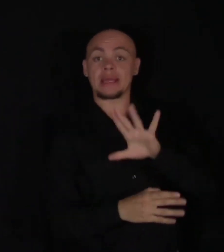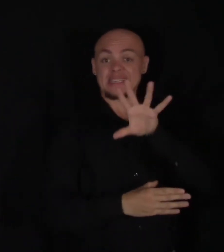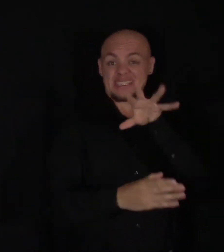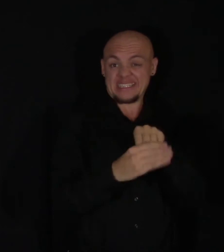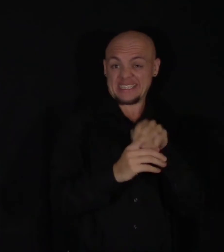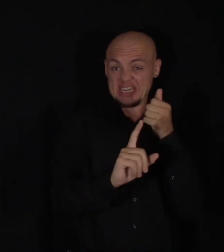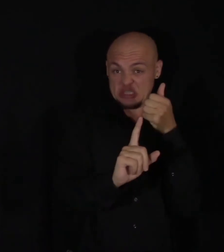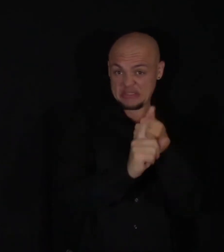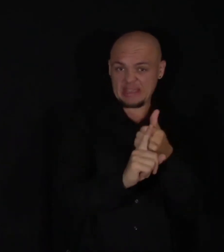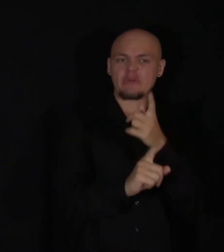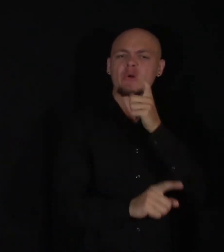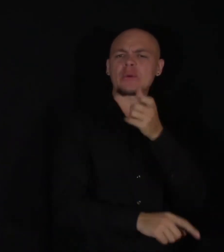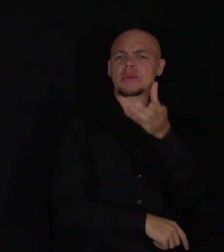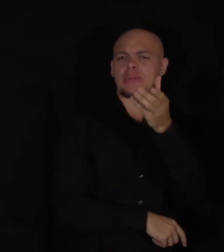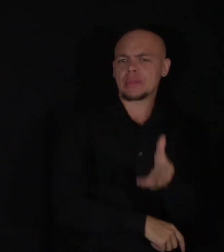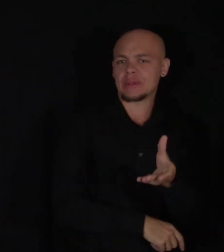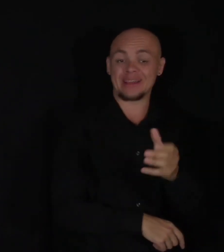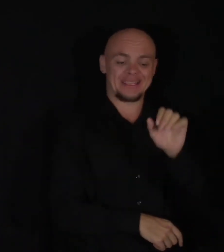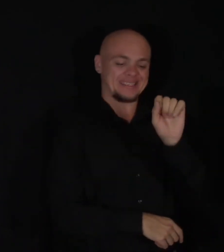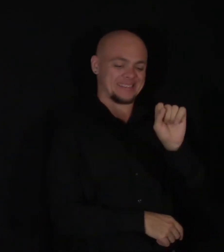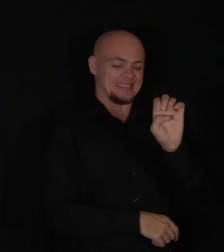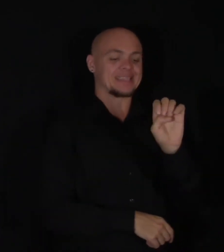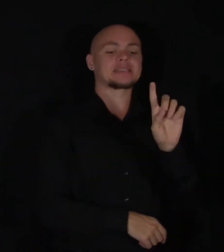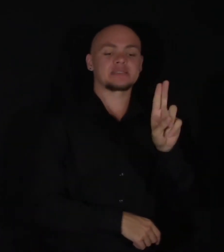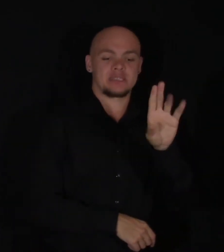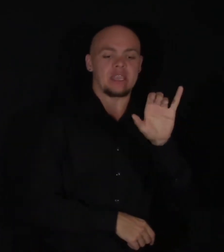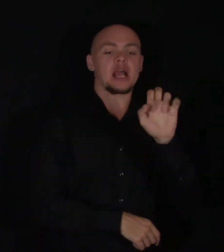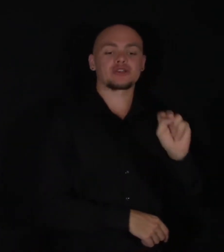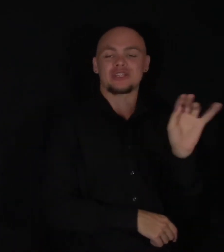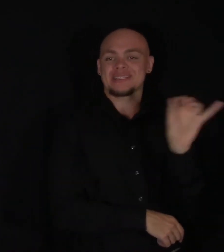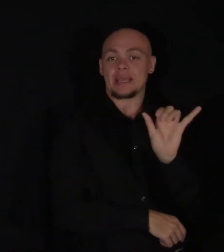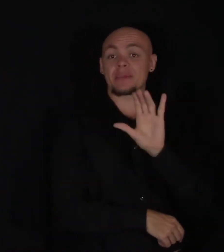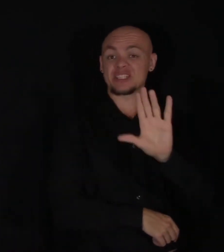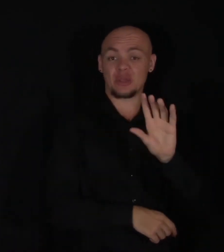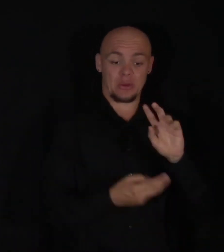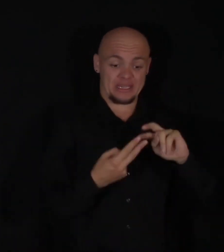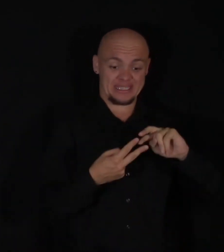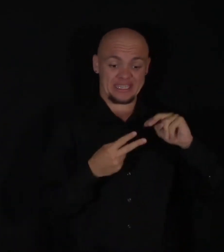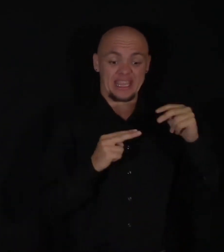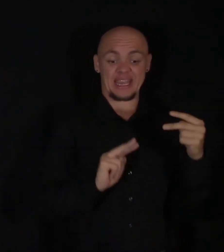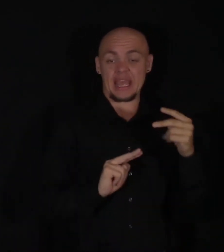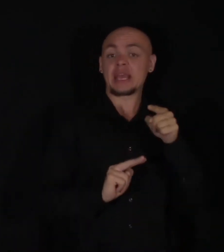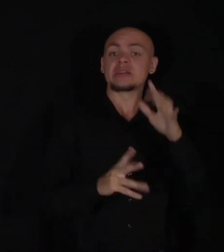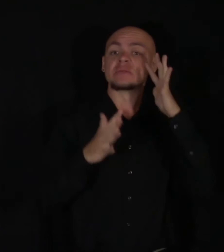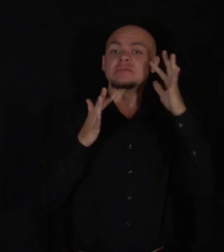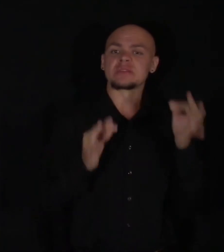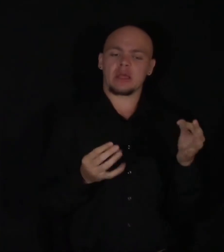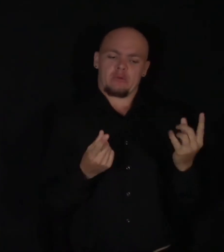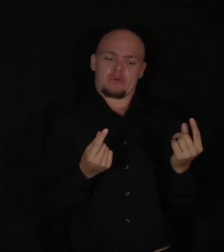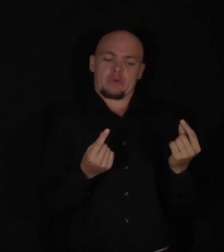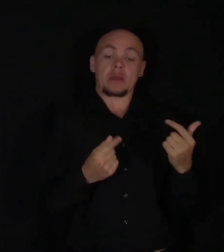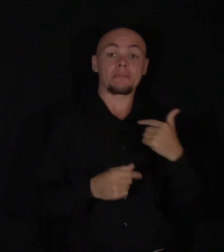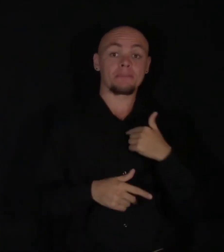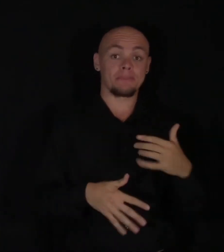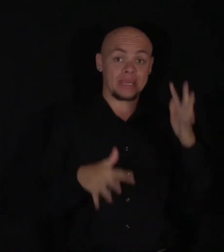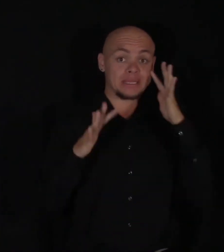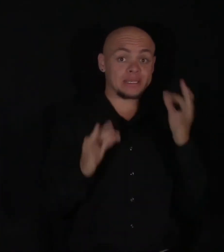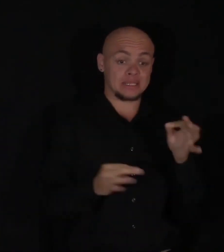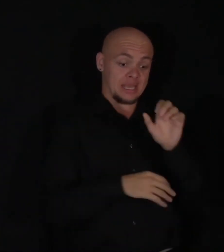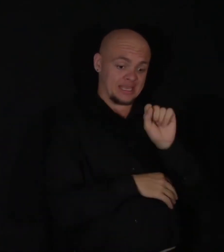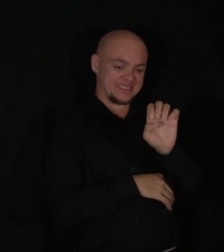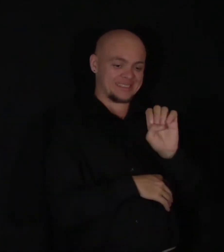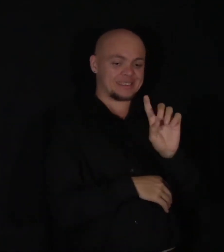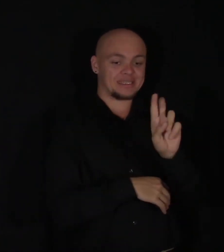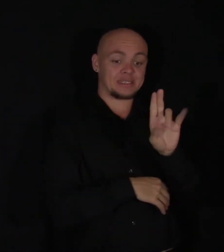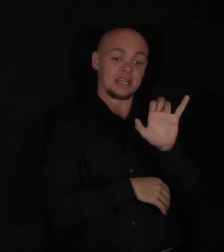inside. Seduction is exactly the same. It comes down to your DNA and what you choose to do with it. I choose to make seduction